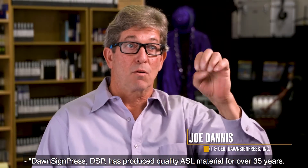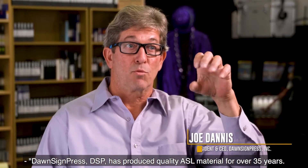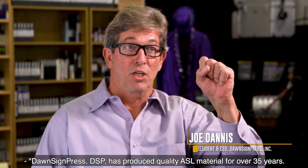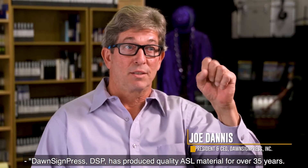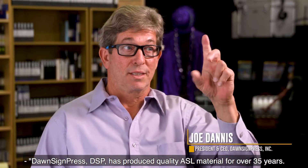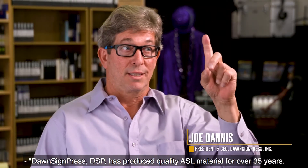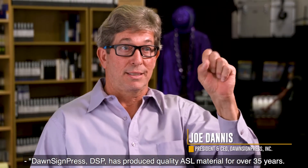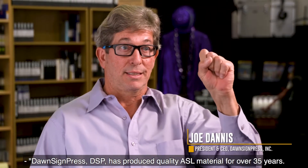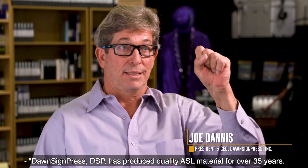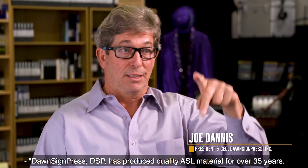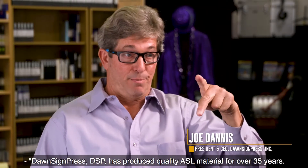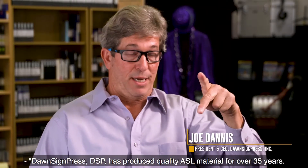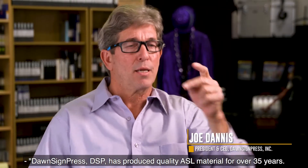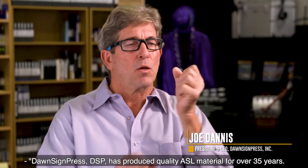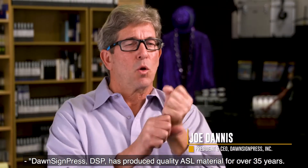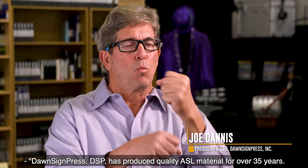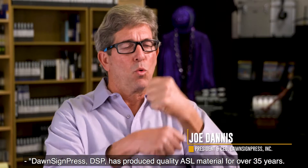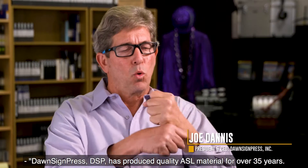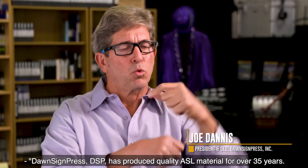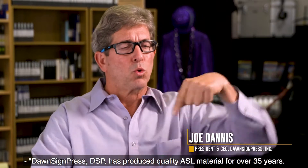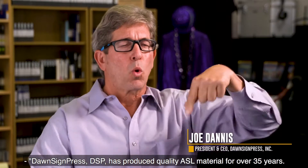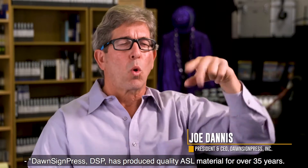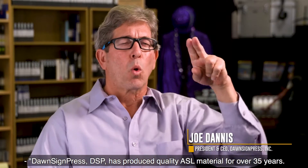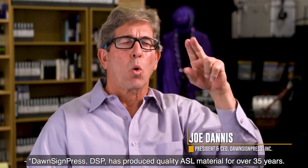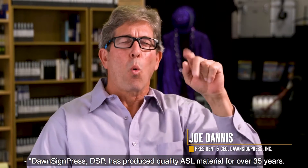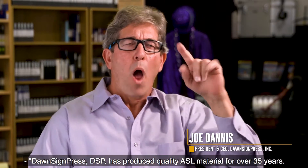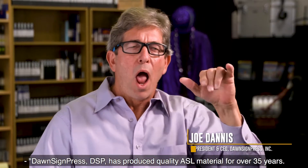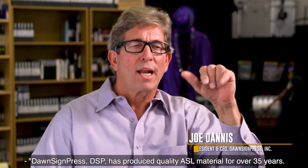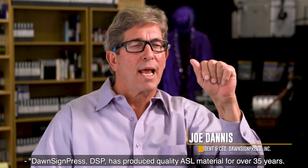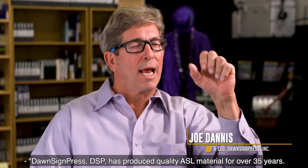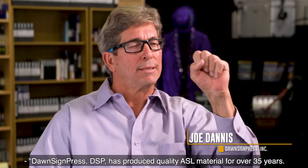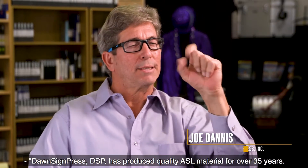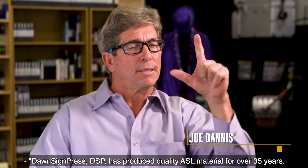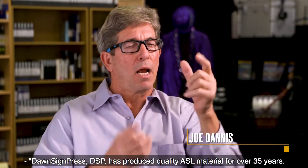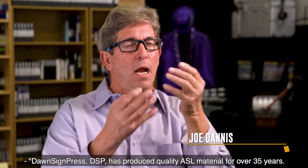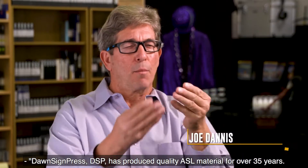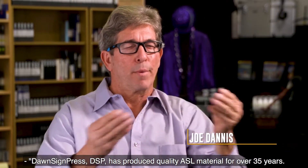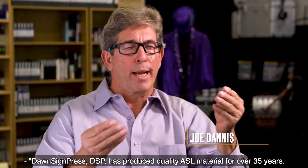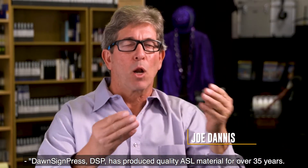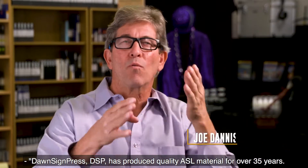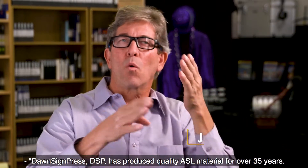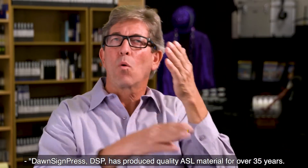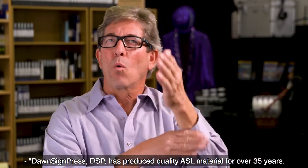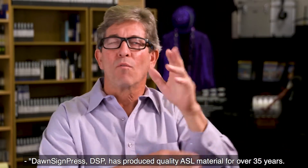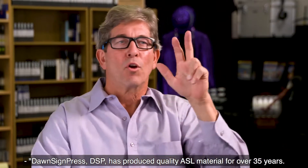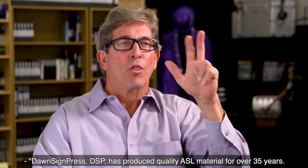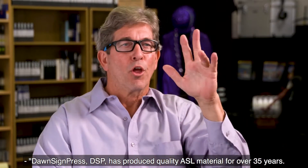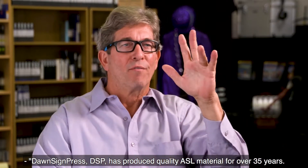has produced quality ASL material for over 35 years.